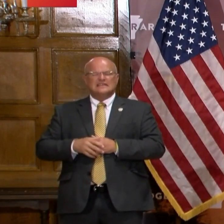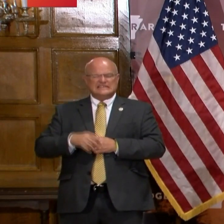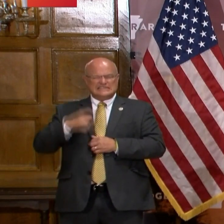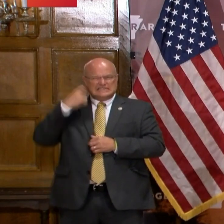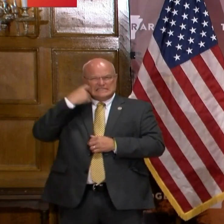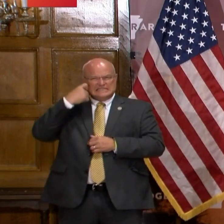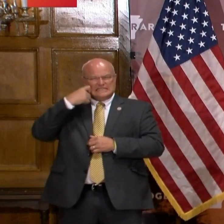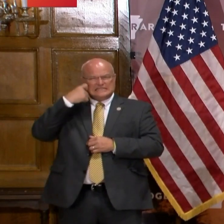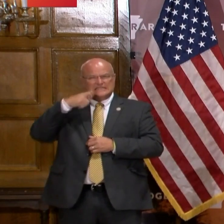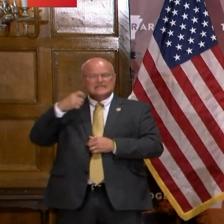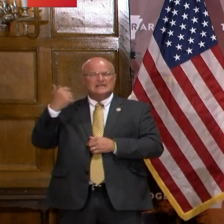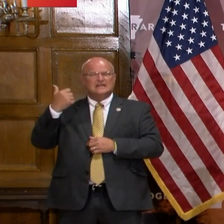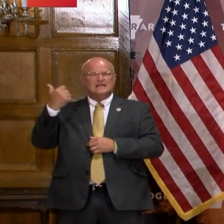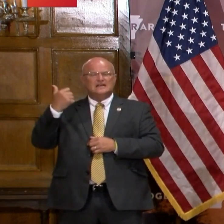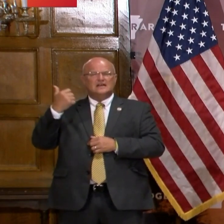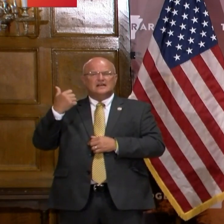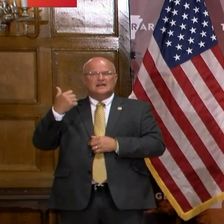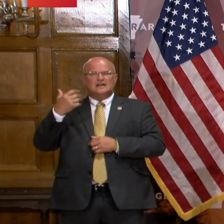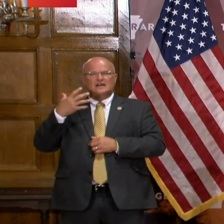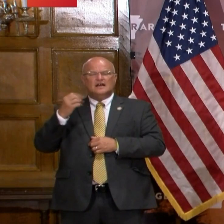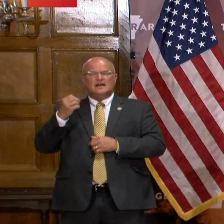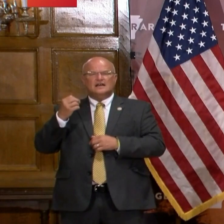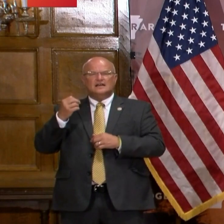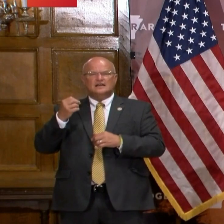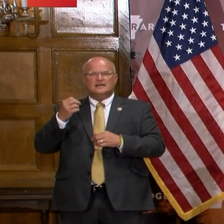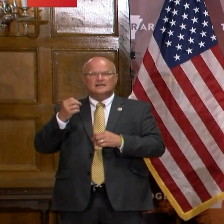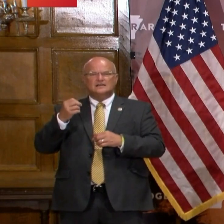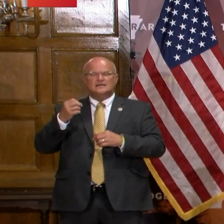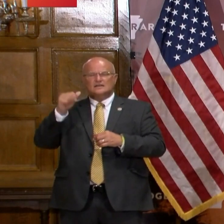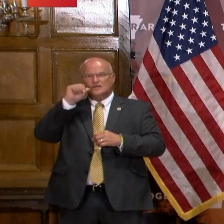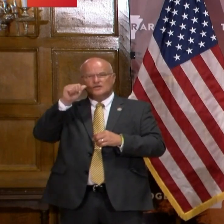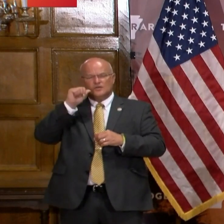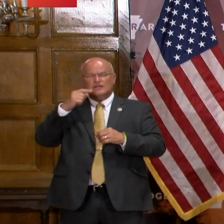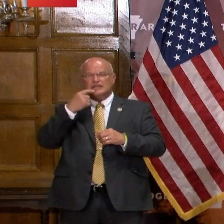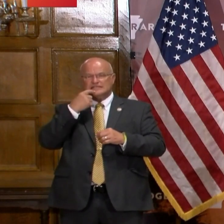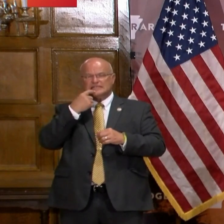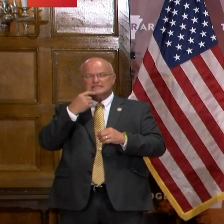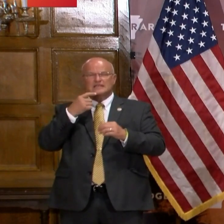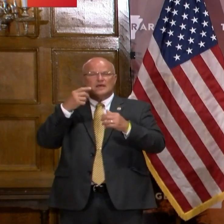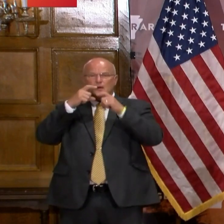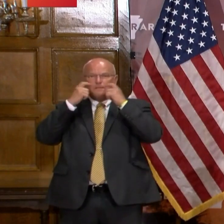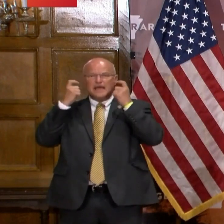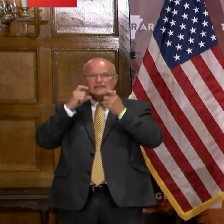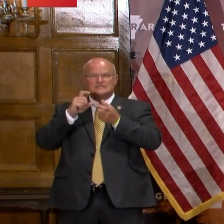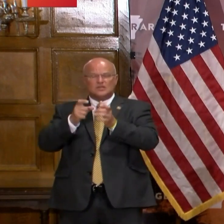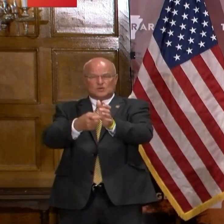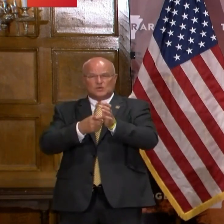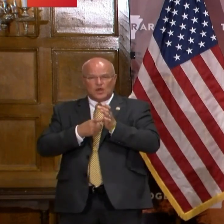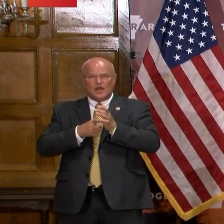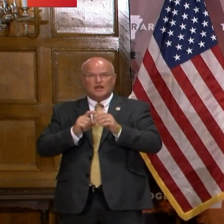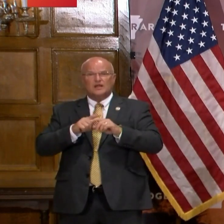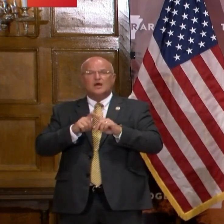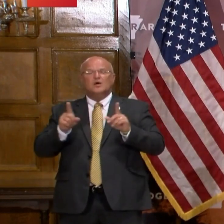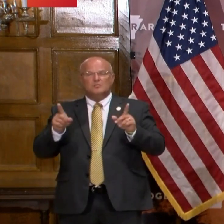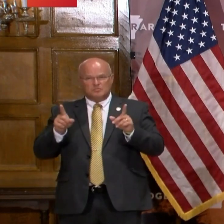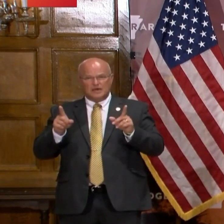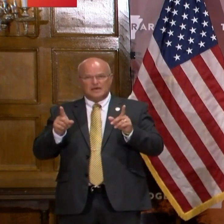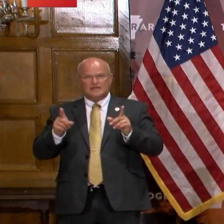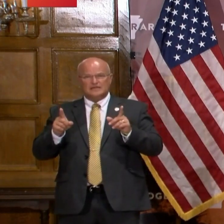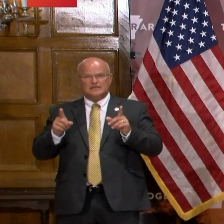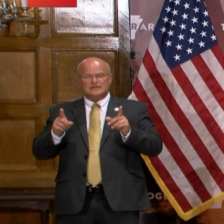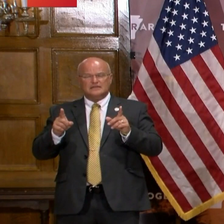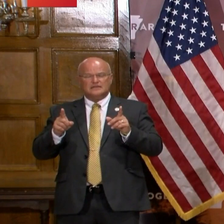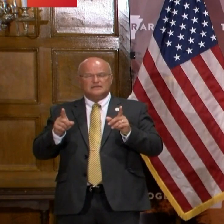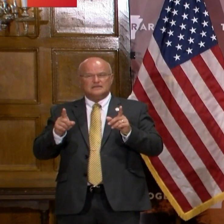called the Rockin' Pig has posted a sign that says masks are required, but patrons and staff have the right under HIPAA and the